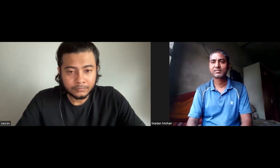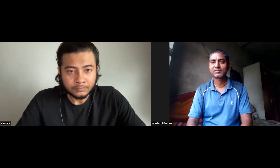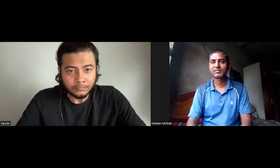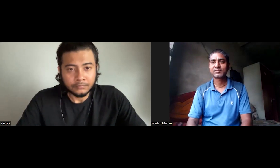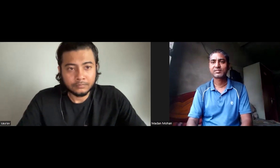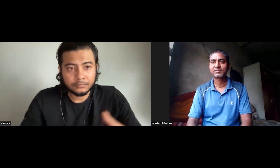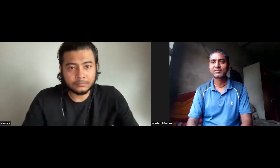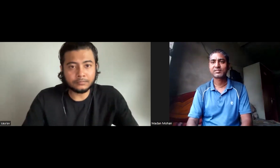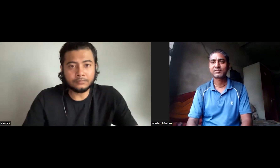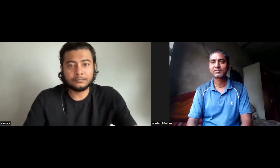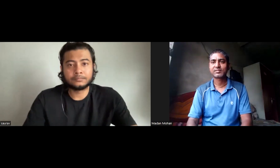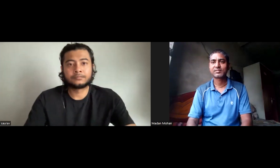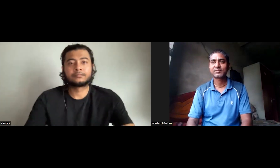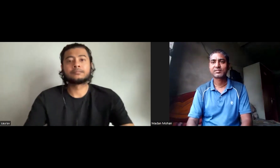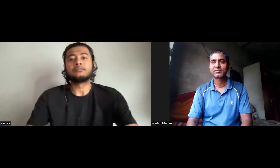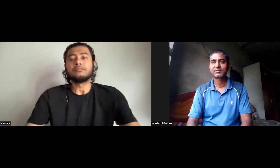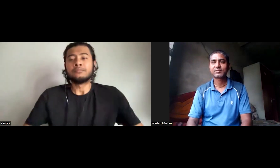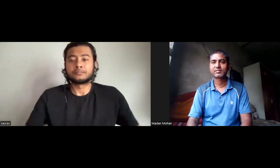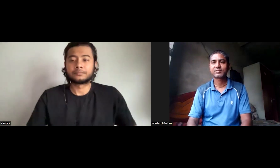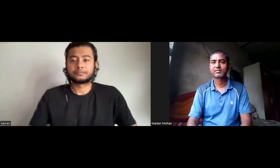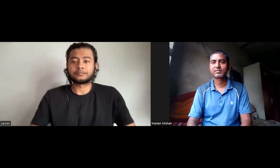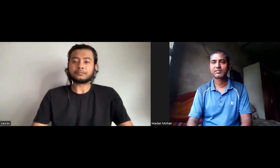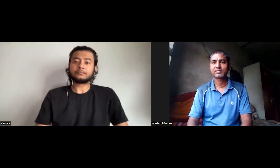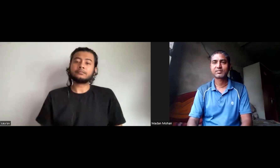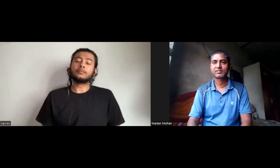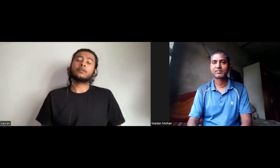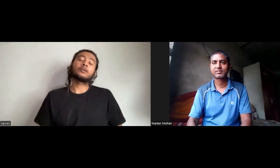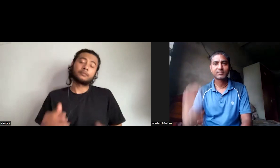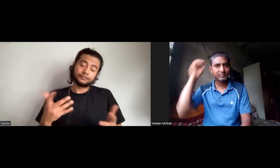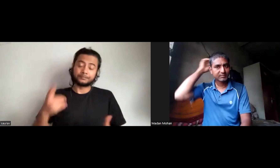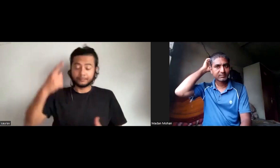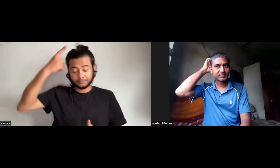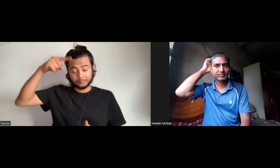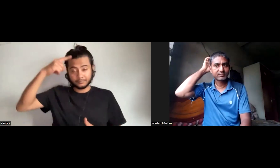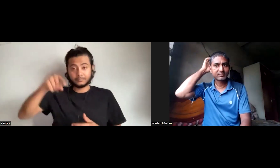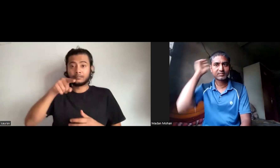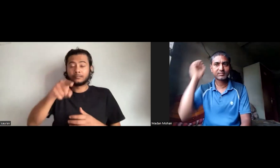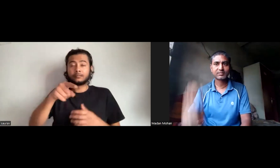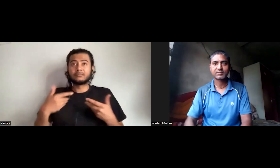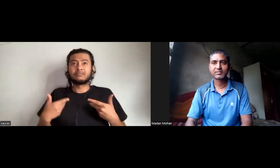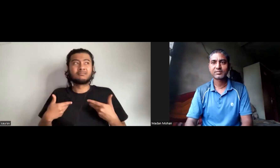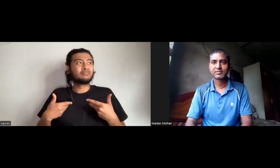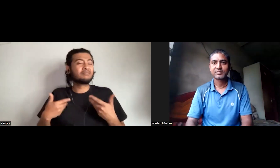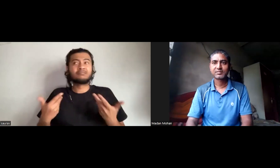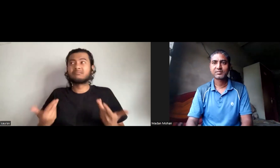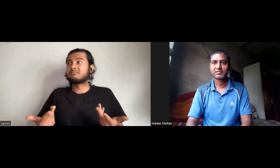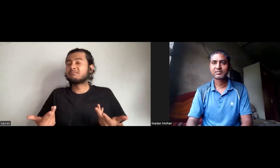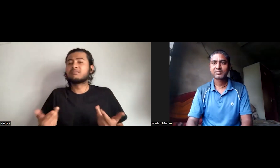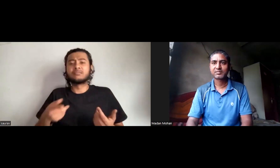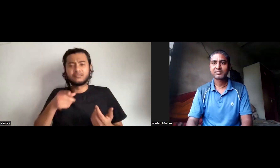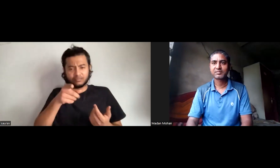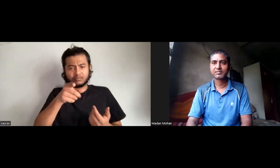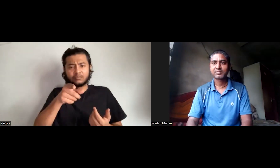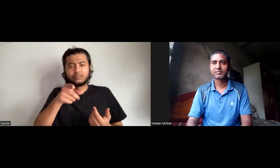So you can dedicate yourself to Krishna's service. Exactly. If I'm not mistaken, you're somewhere in West Bengal. So